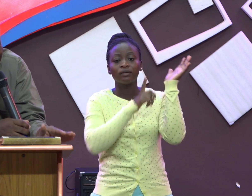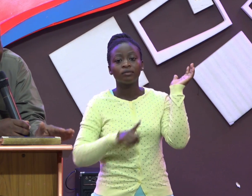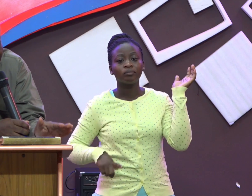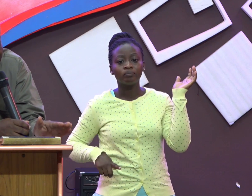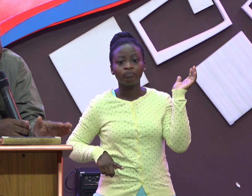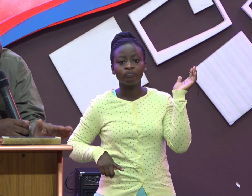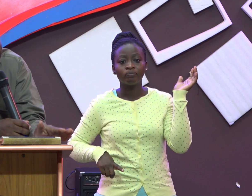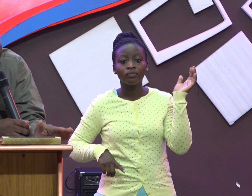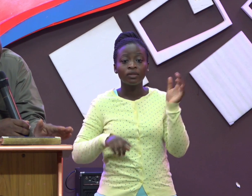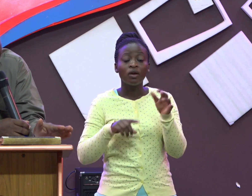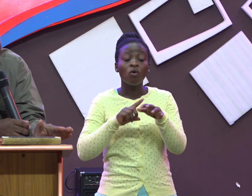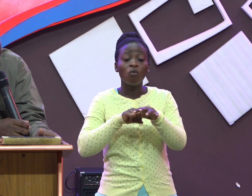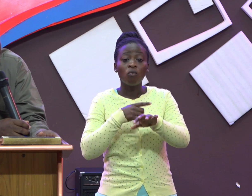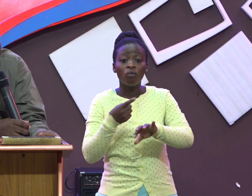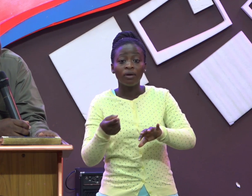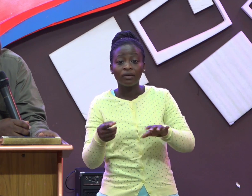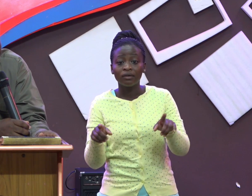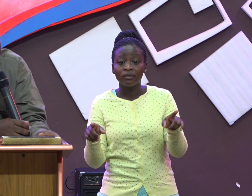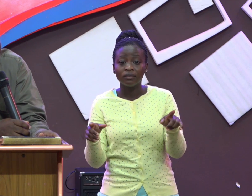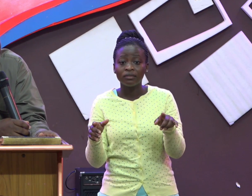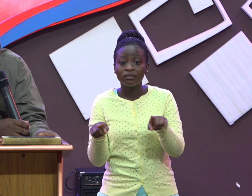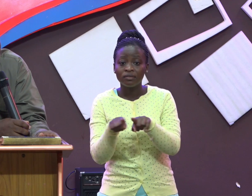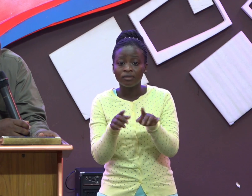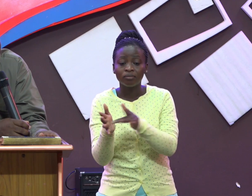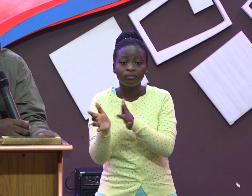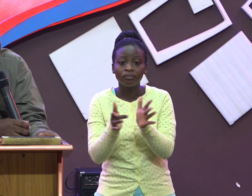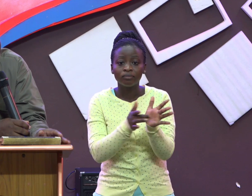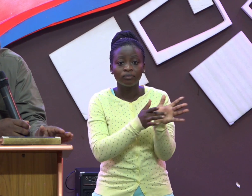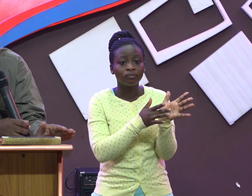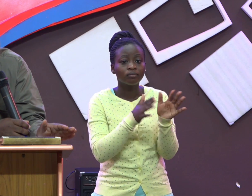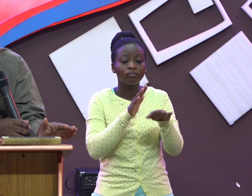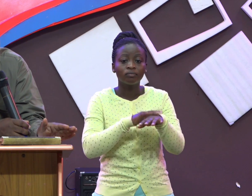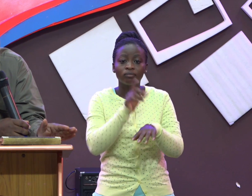Lord. Even when he was at the cross in much pain,